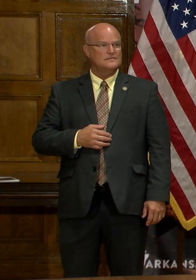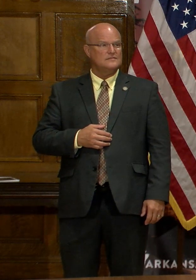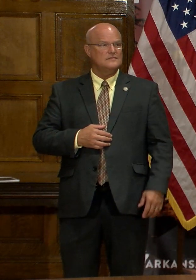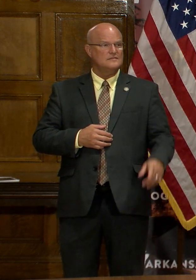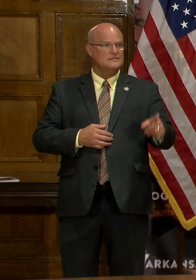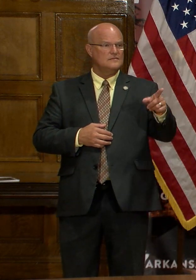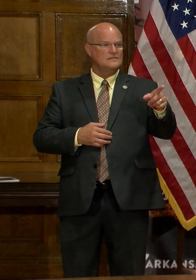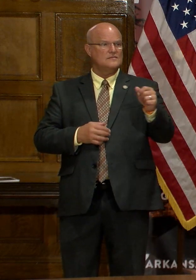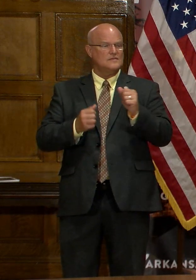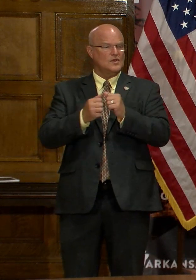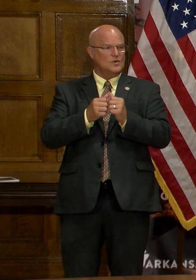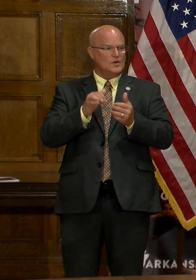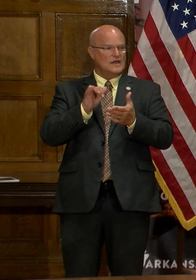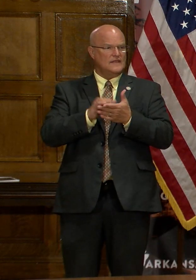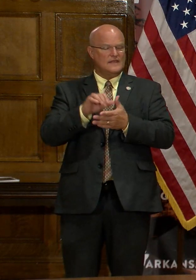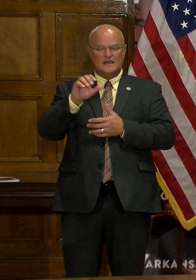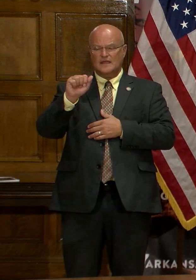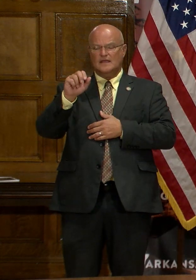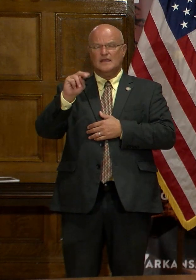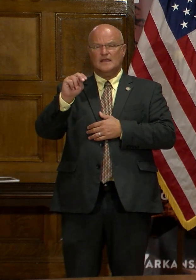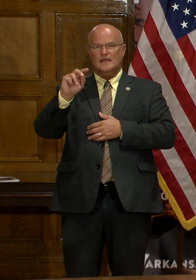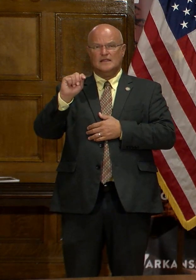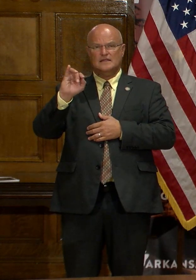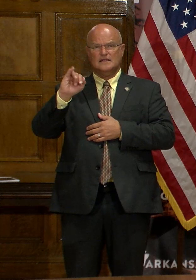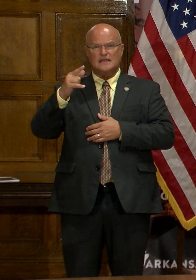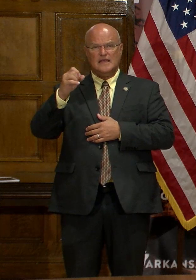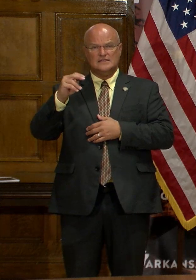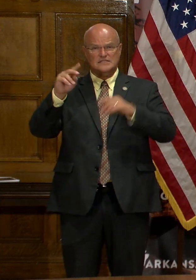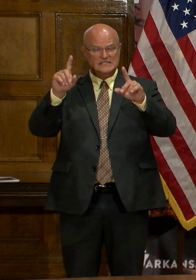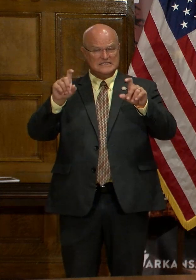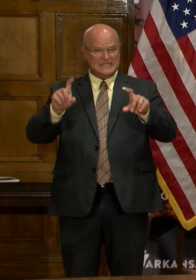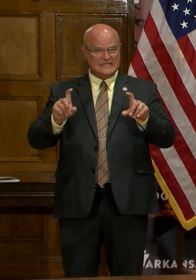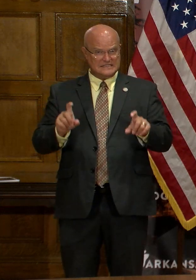With the antigen testing,